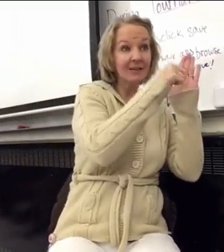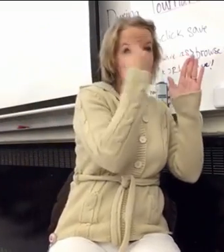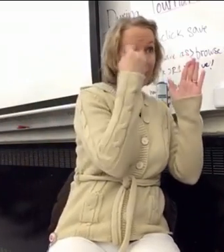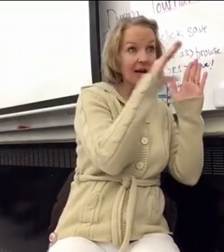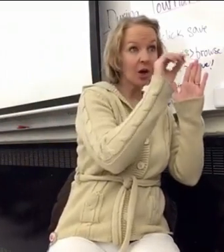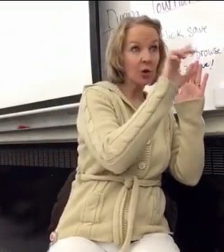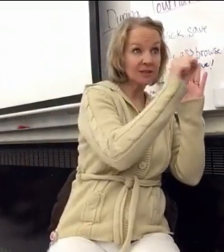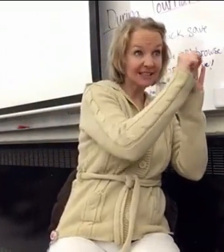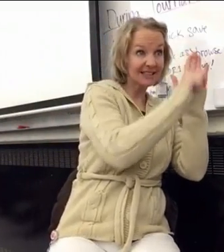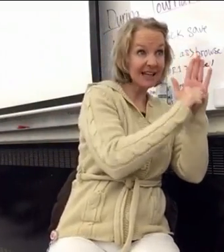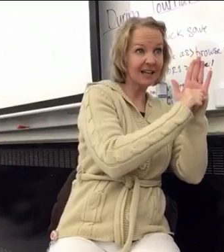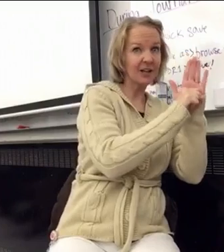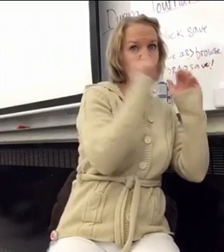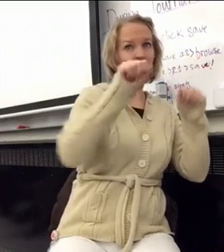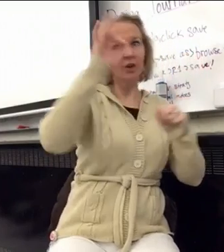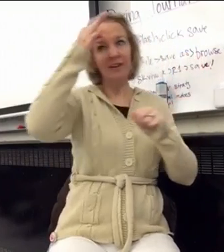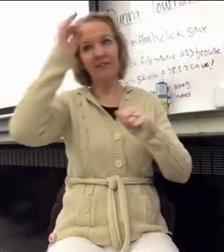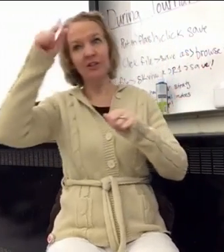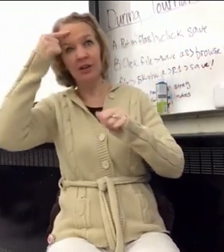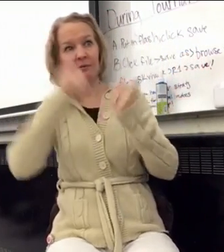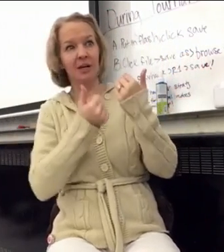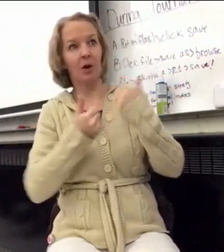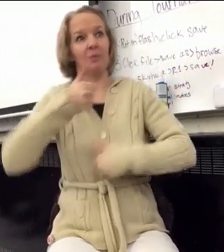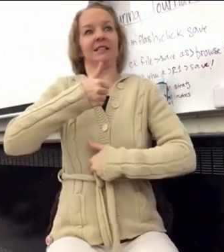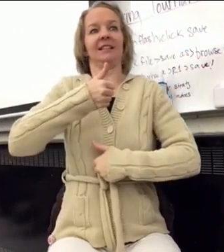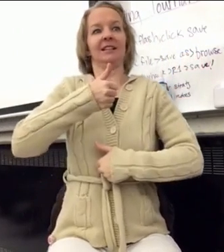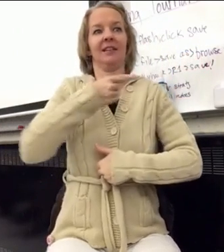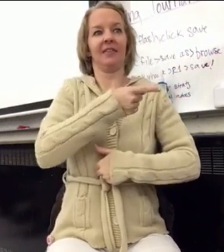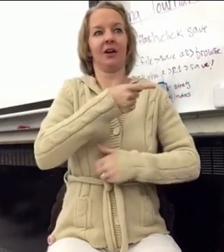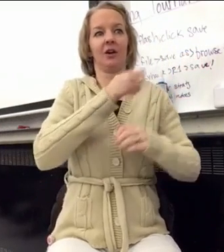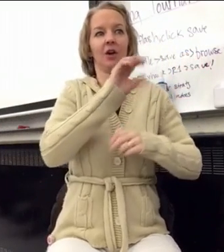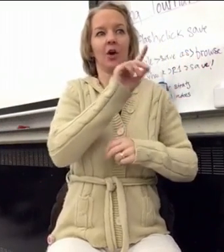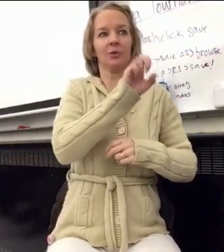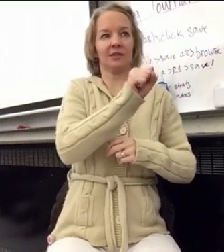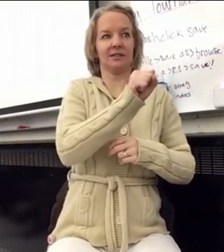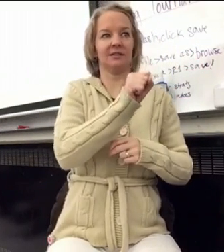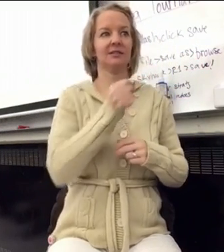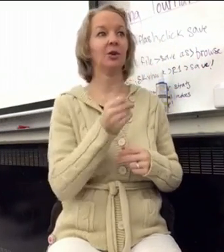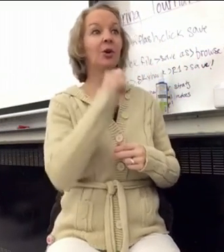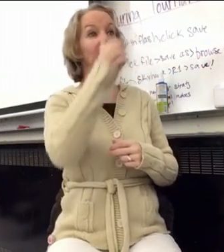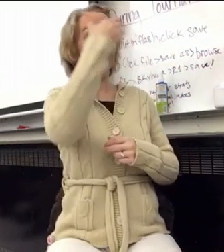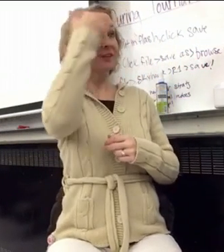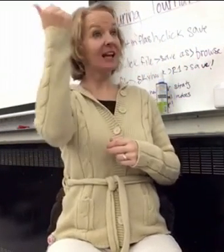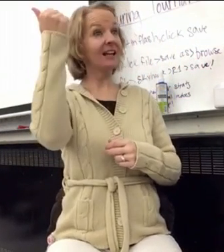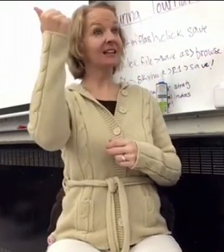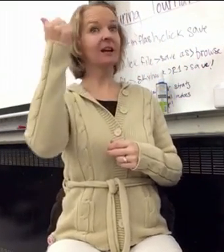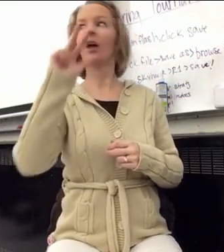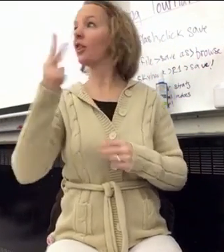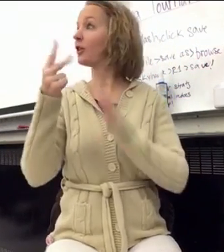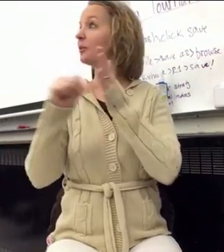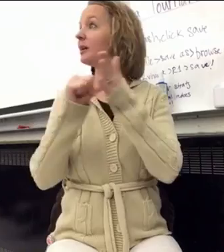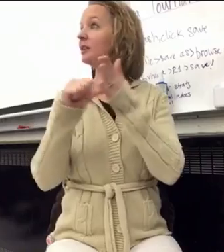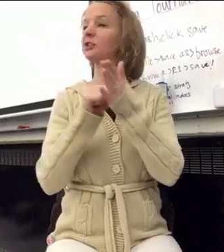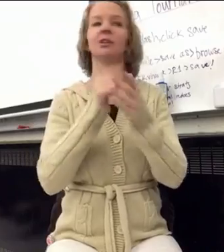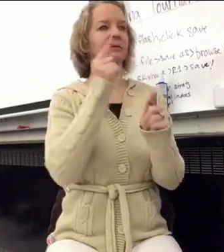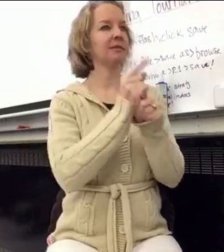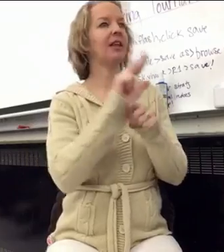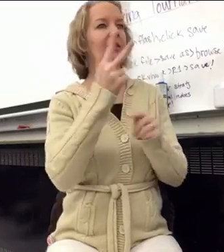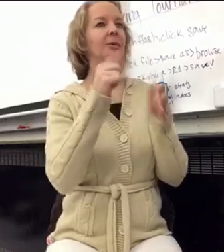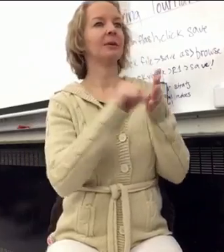codes. Could the federal government supersede those? Okay, so don't forget. Third page, yep.